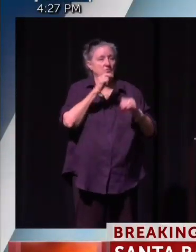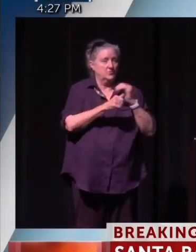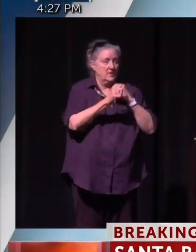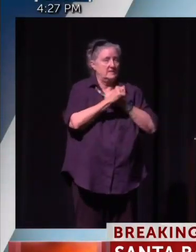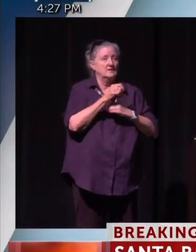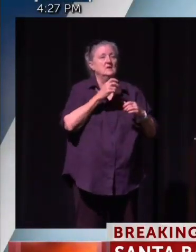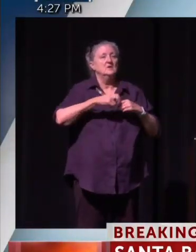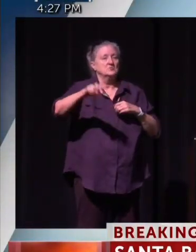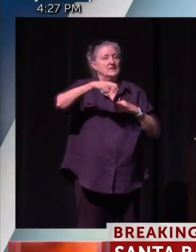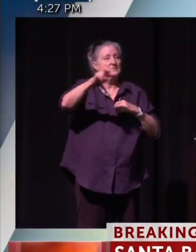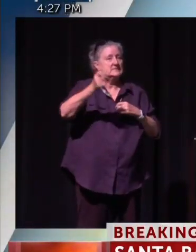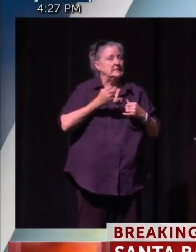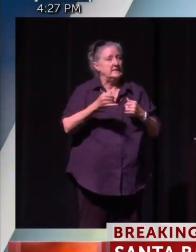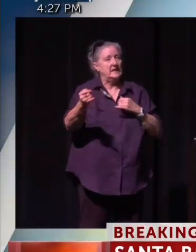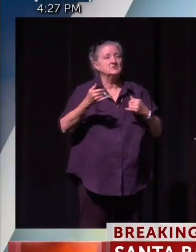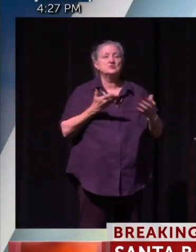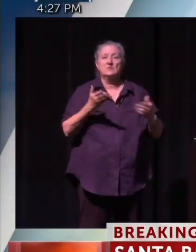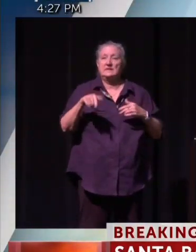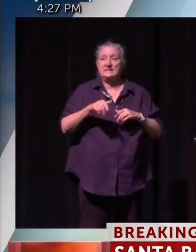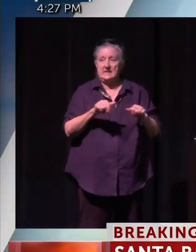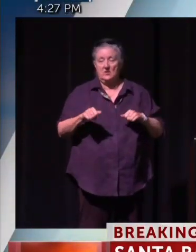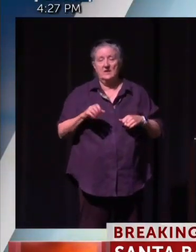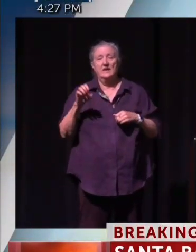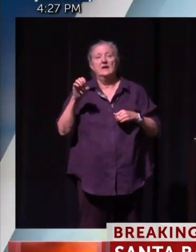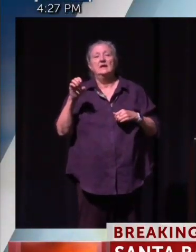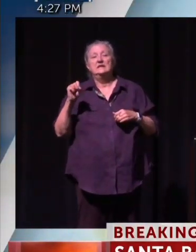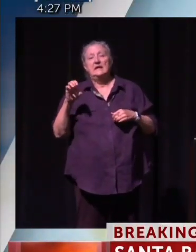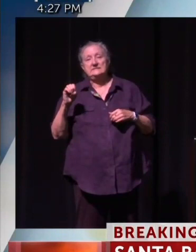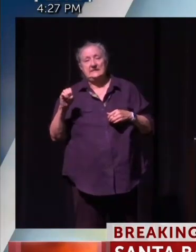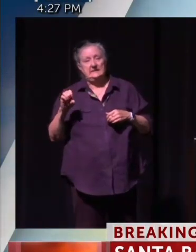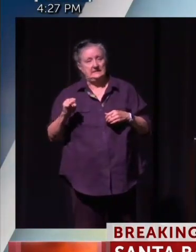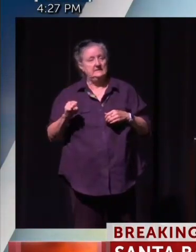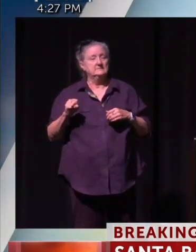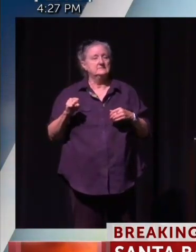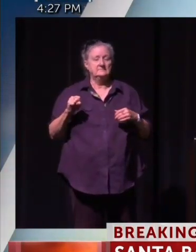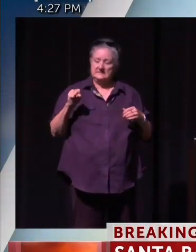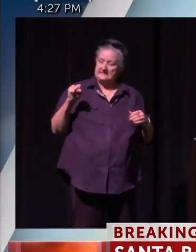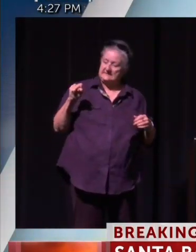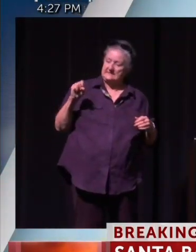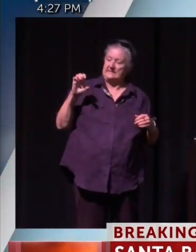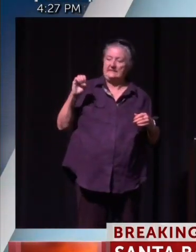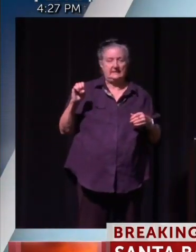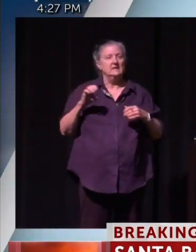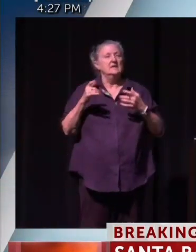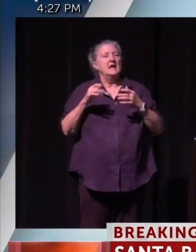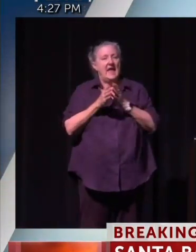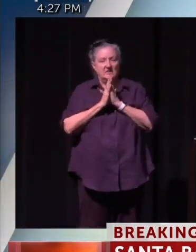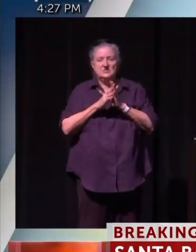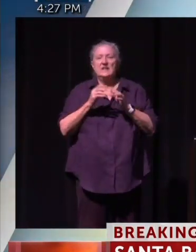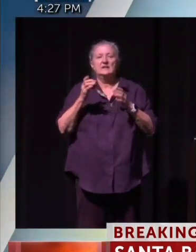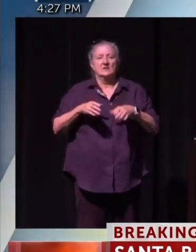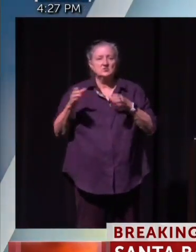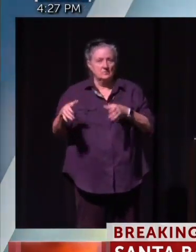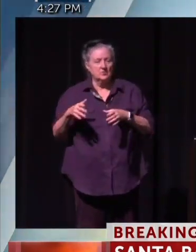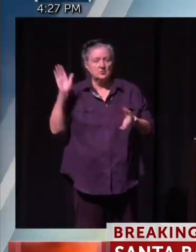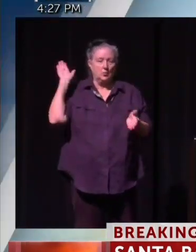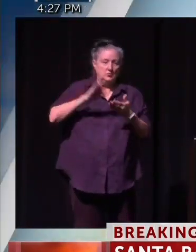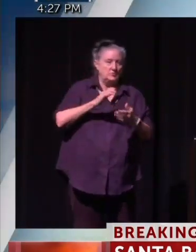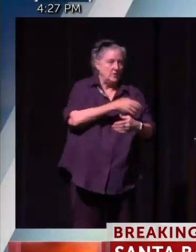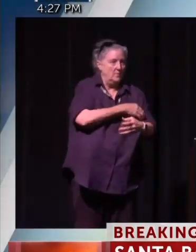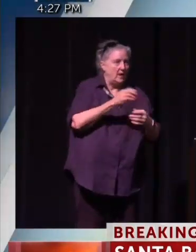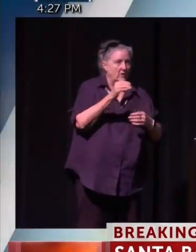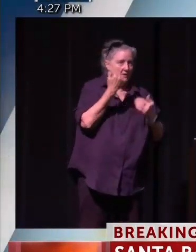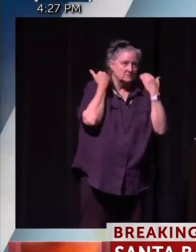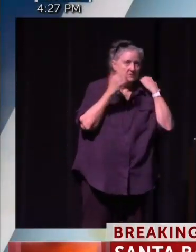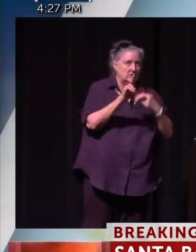transmission lines serving this area, Edison is asking that customers significantly reduce their power consumption to